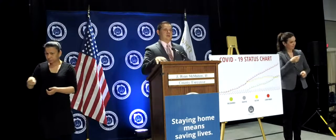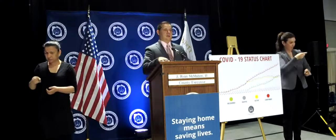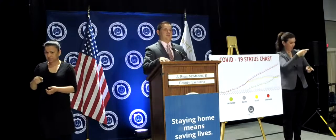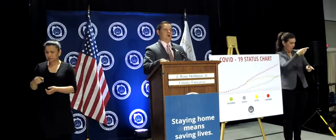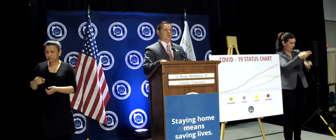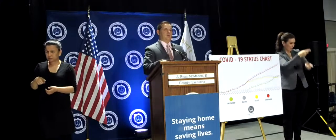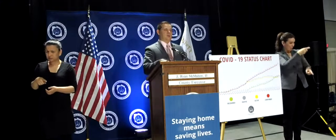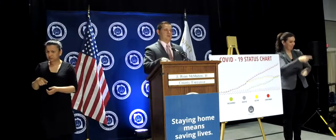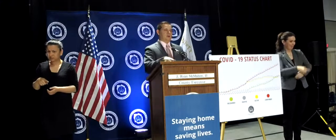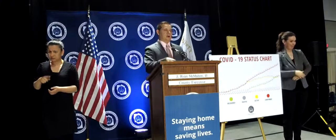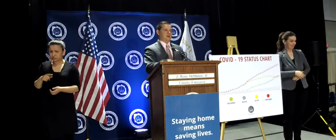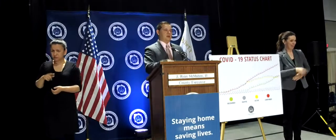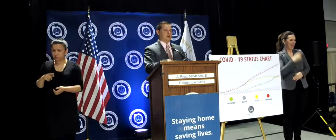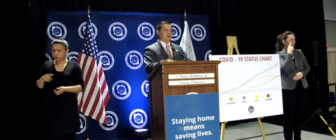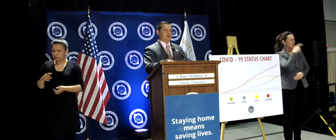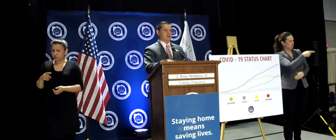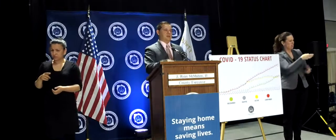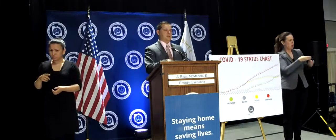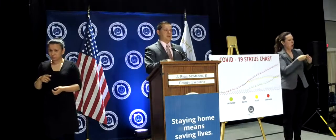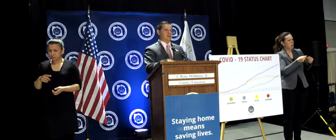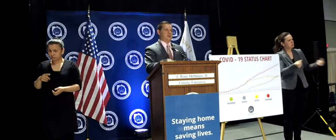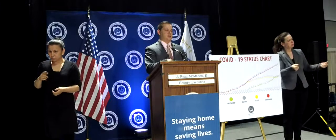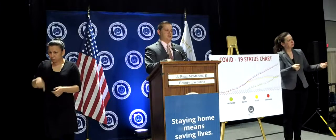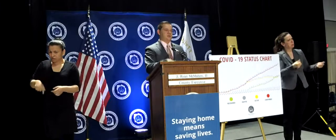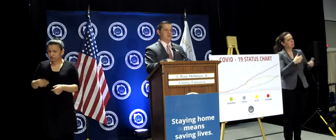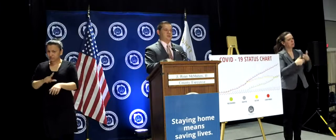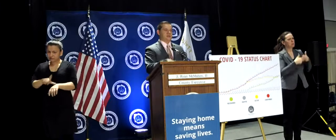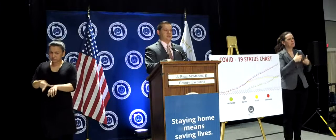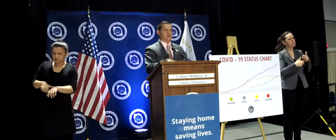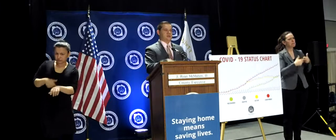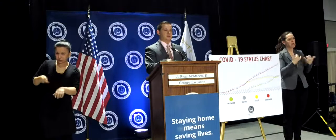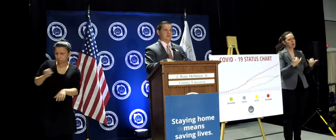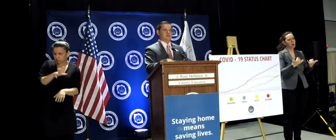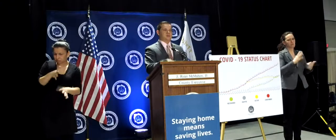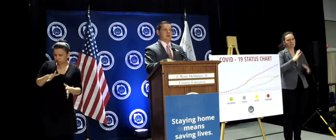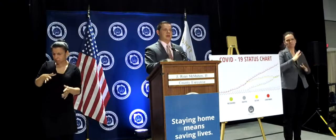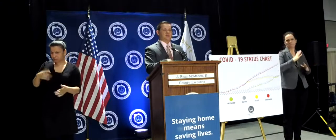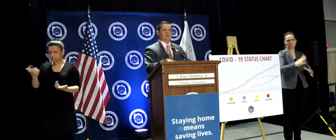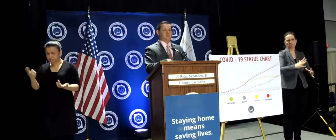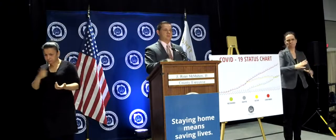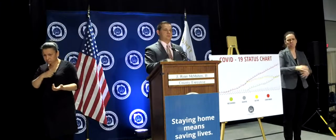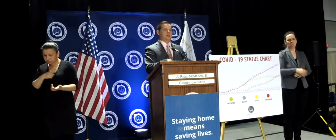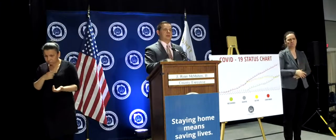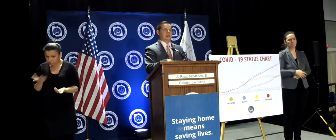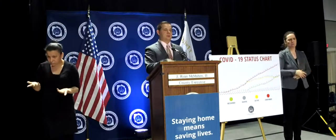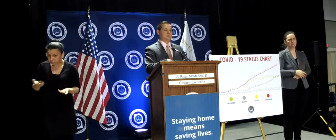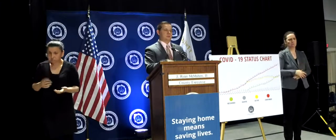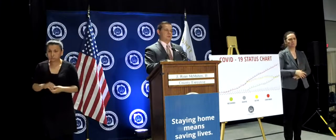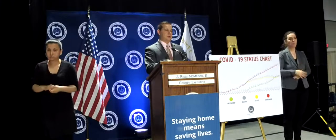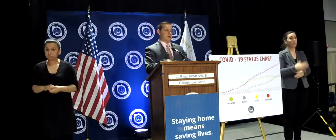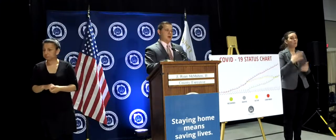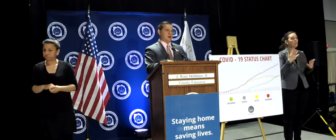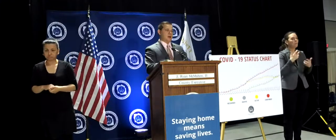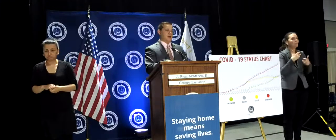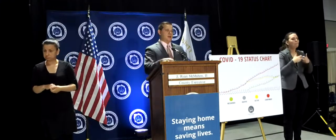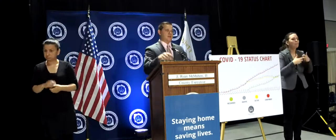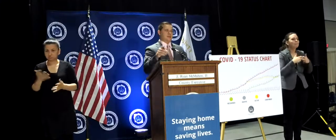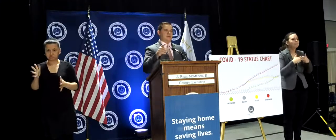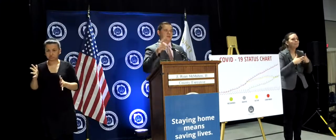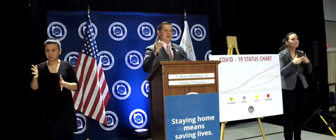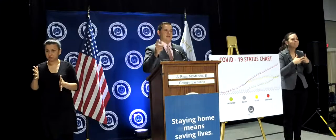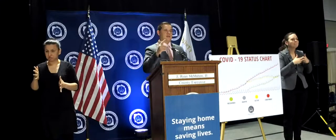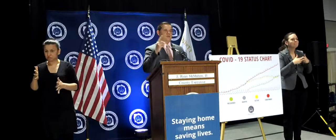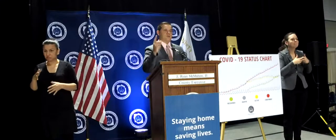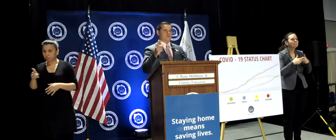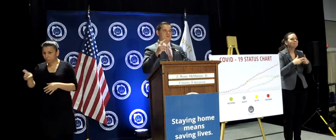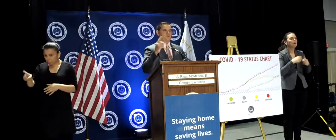and part of it was they're our triage testing site. The first few days they got slammed, and I think